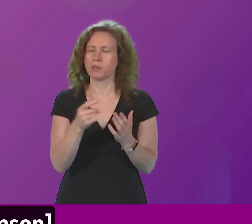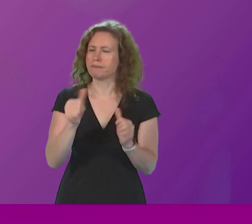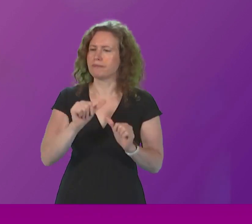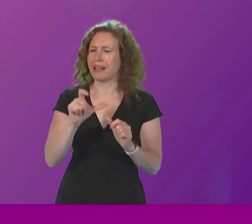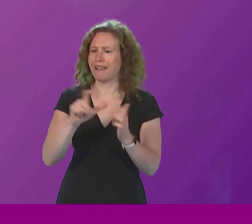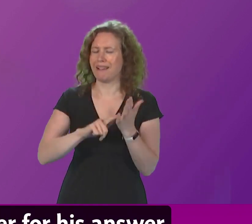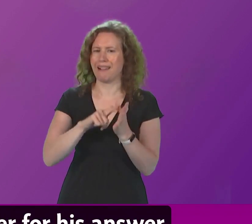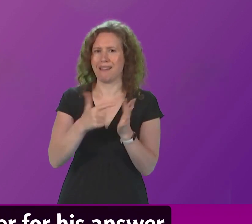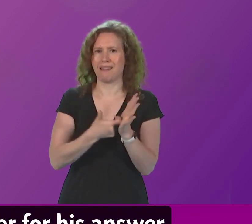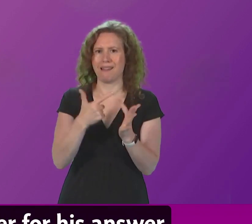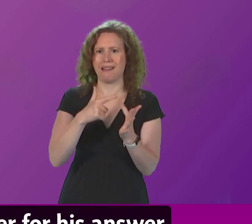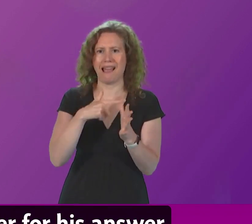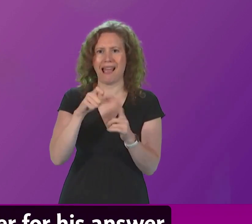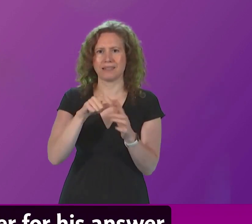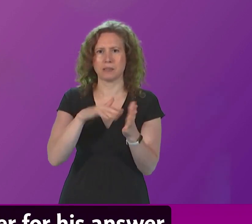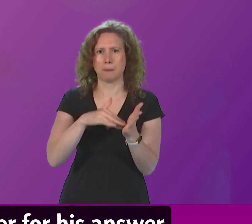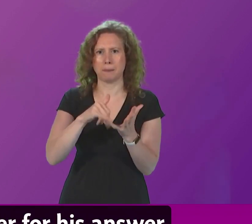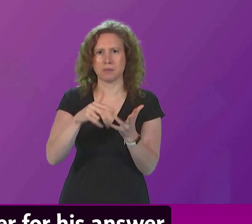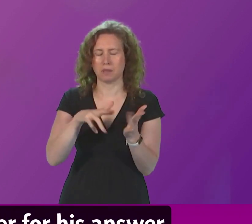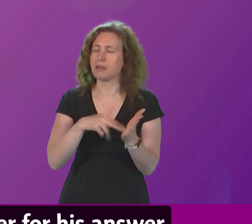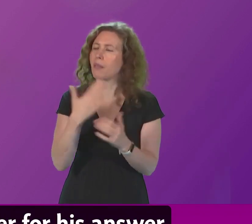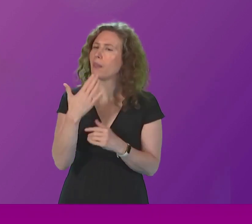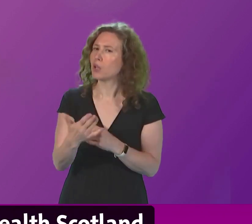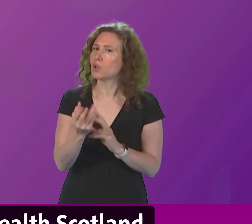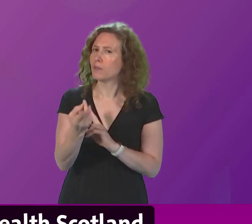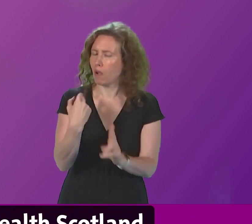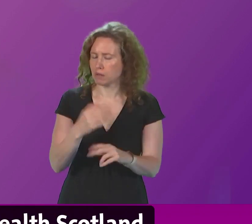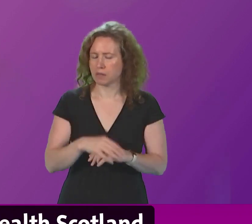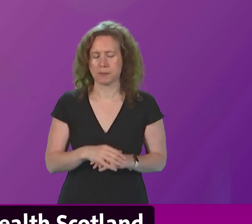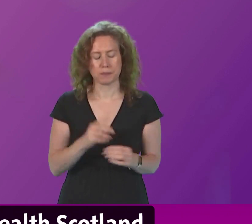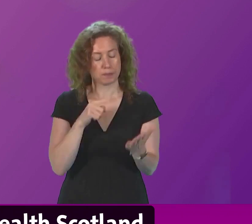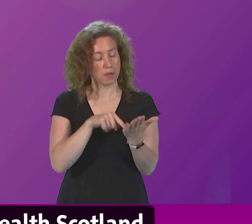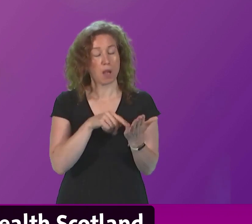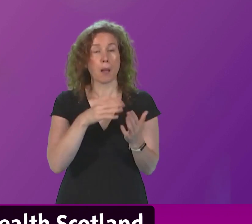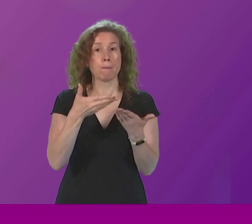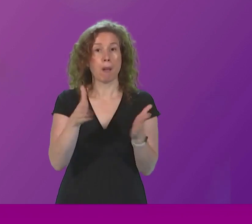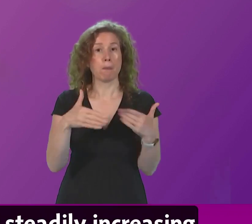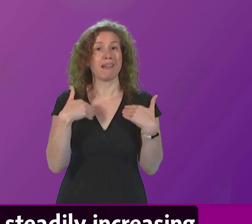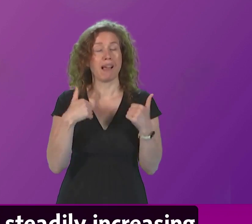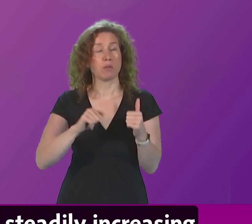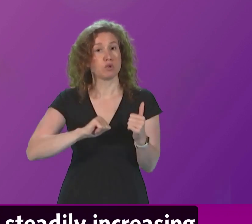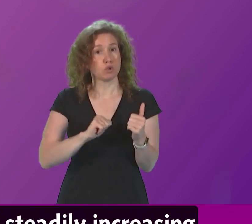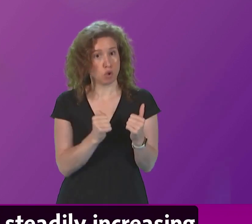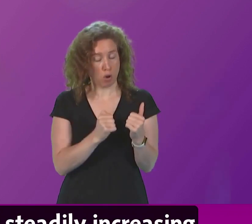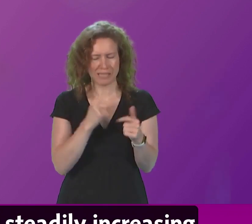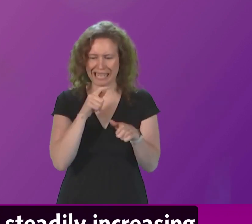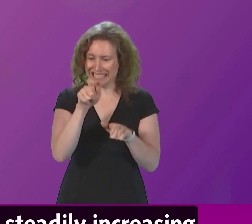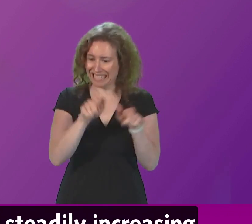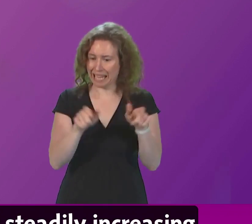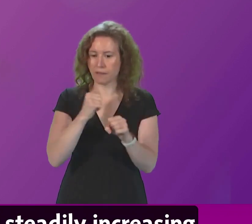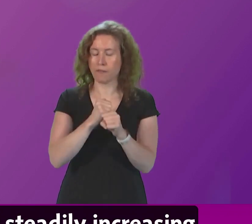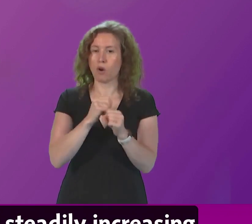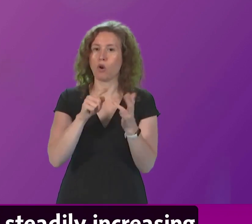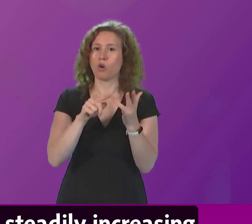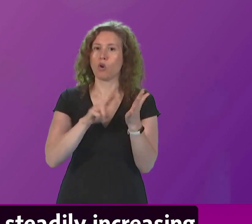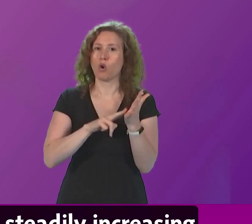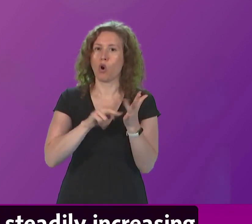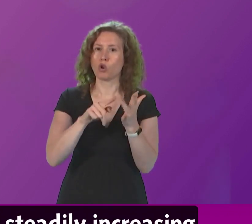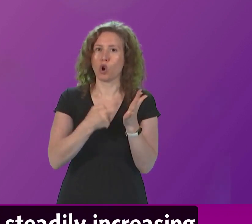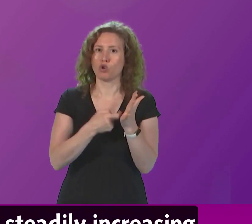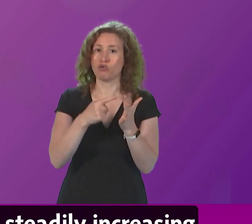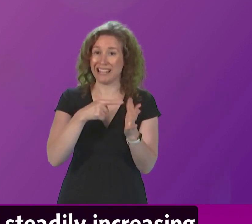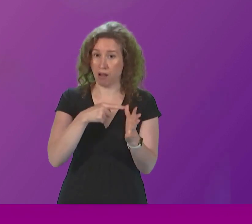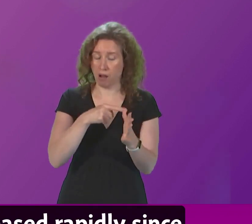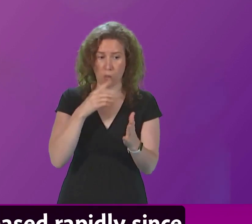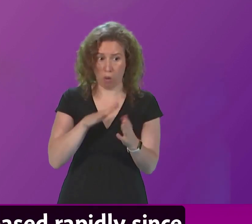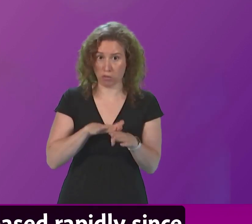Adamson. First Minister for his answer. According to Public Health Scotland, cases of gonorrhoea were steadily increasing prior